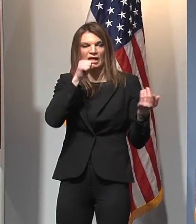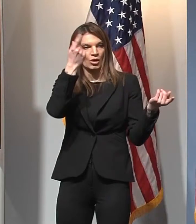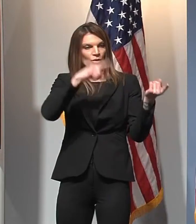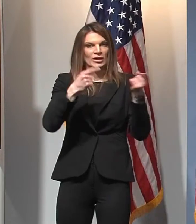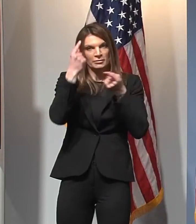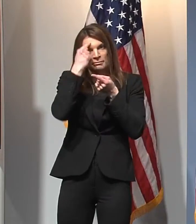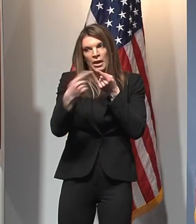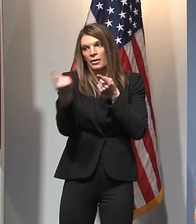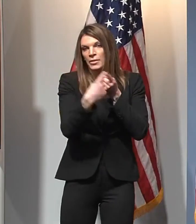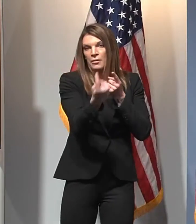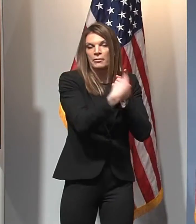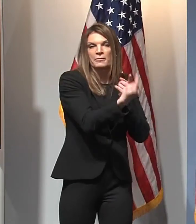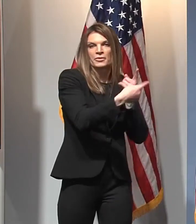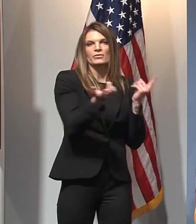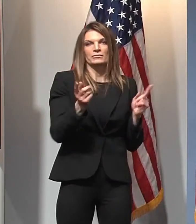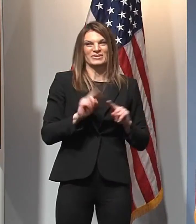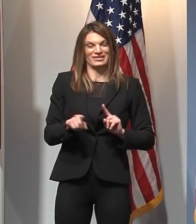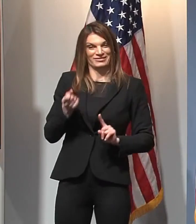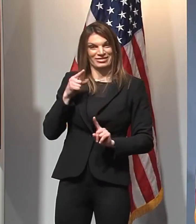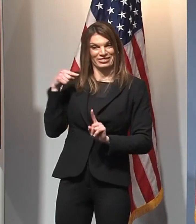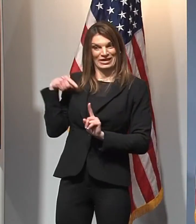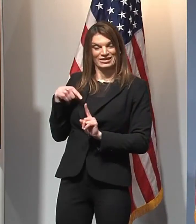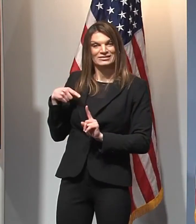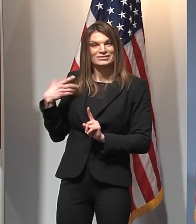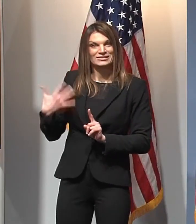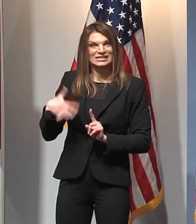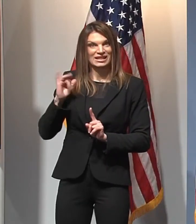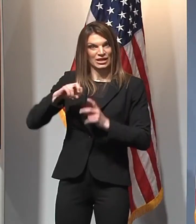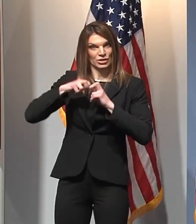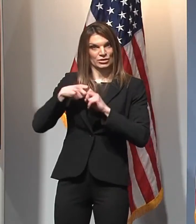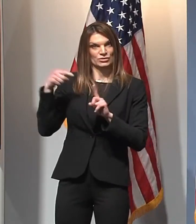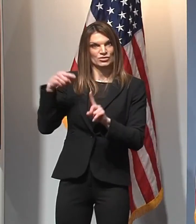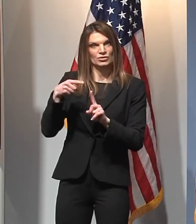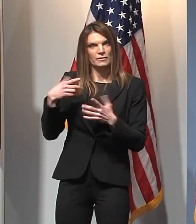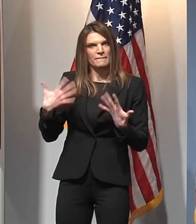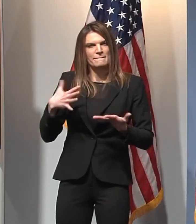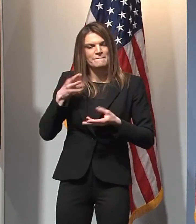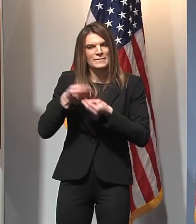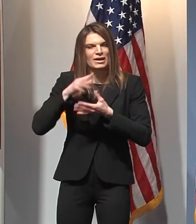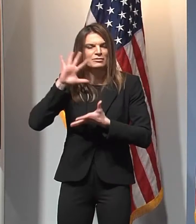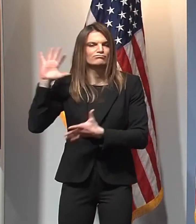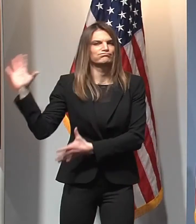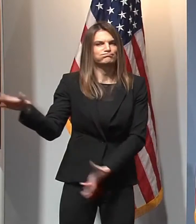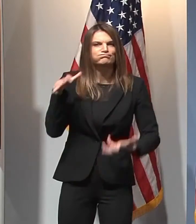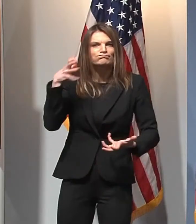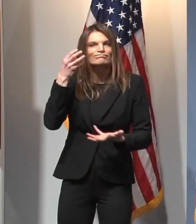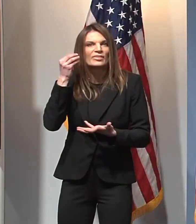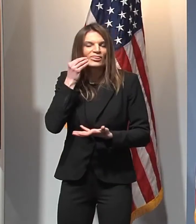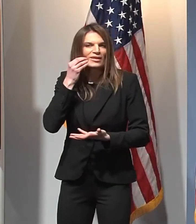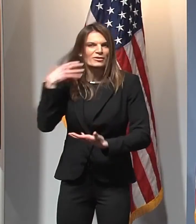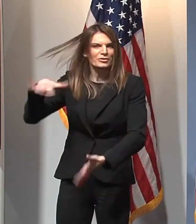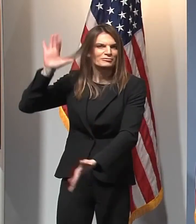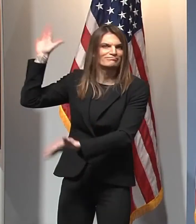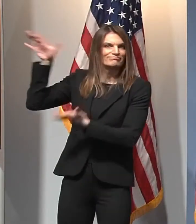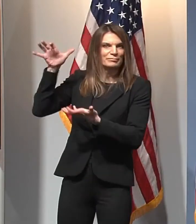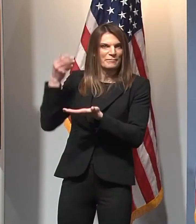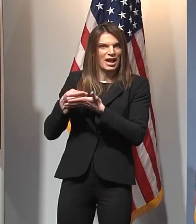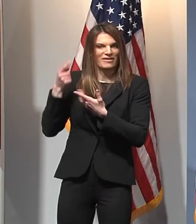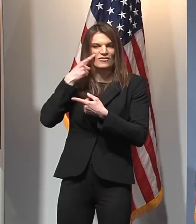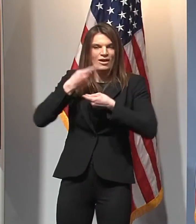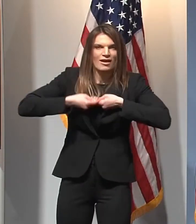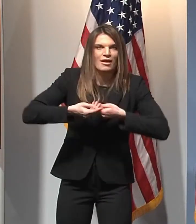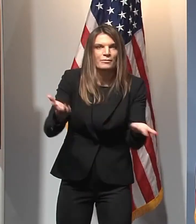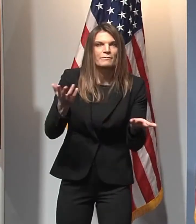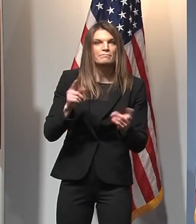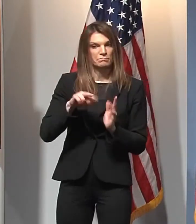one, this is billions of dollars that are coming to Michigan to help Michiganders. Not about one